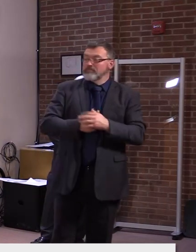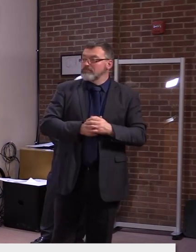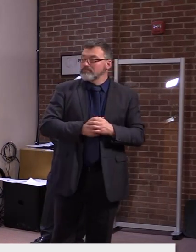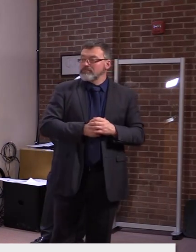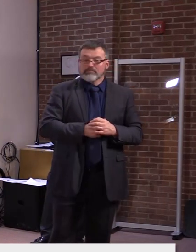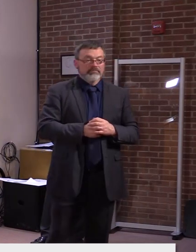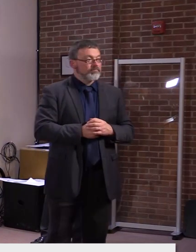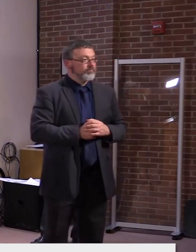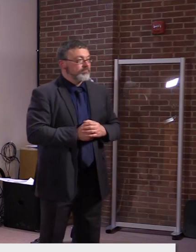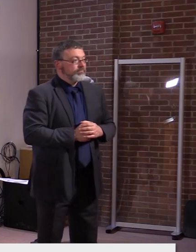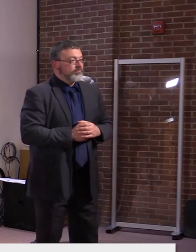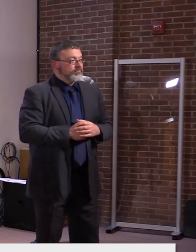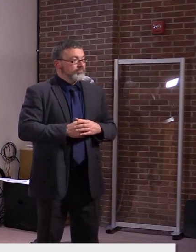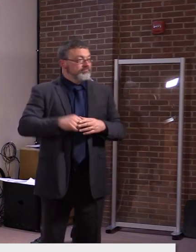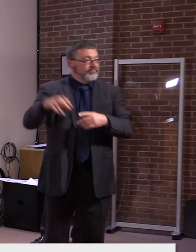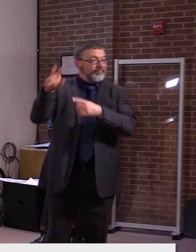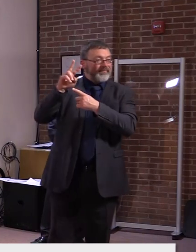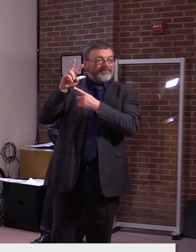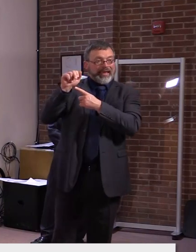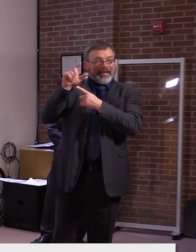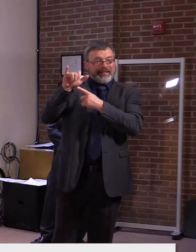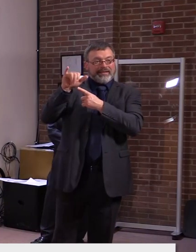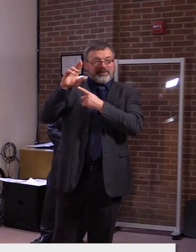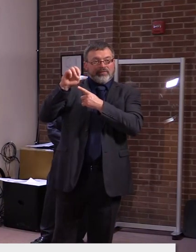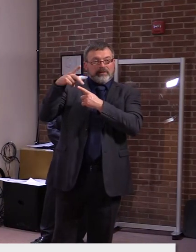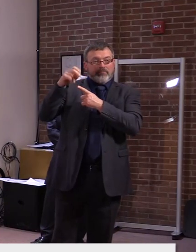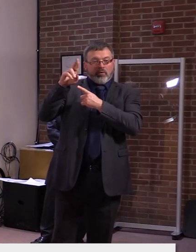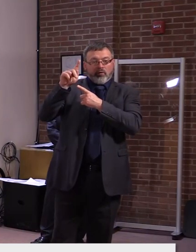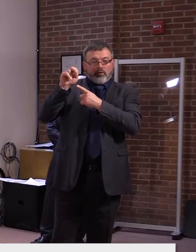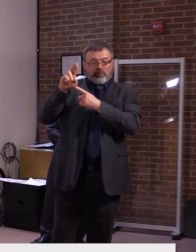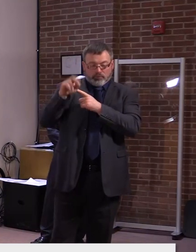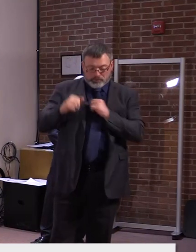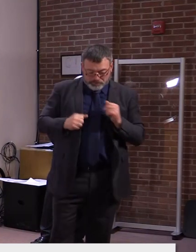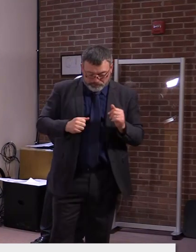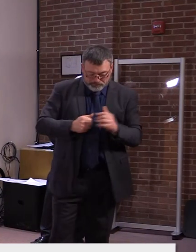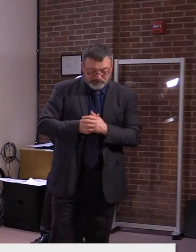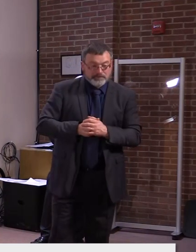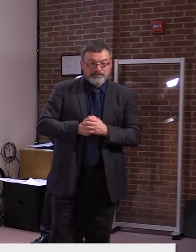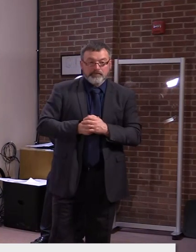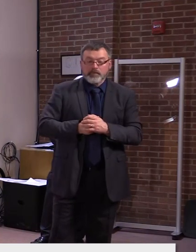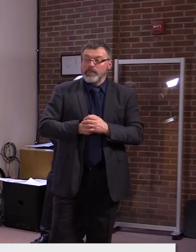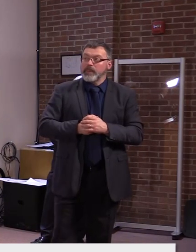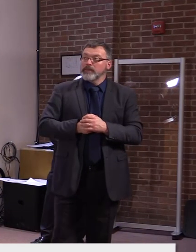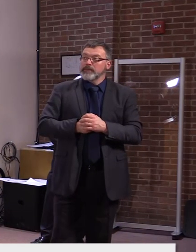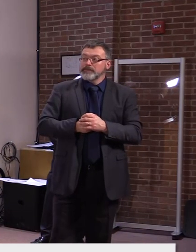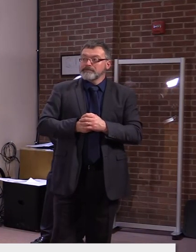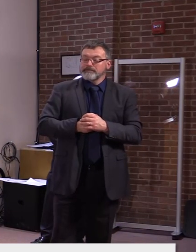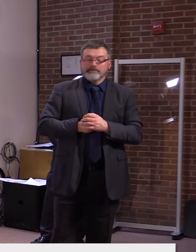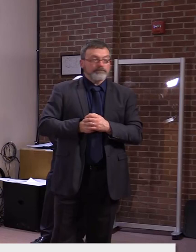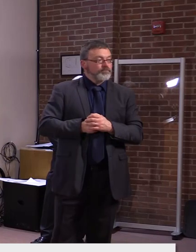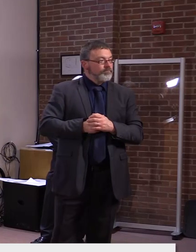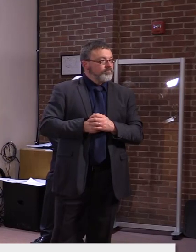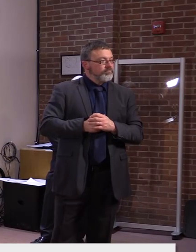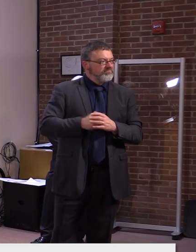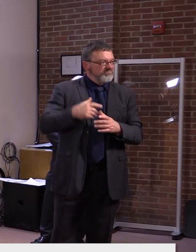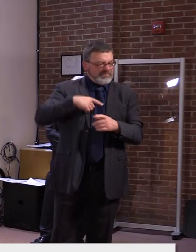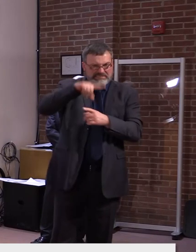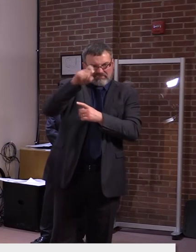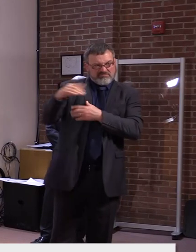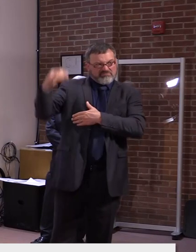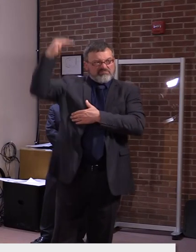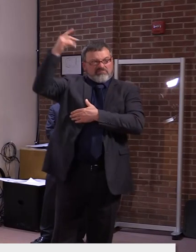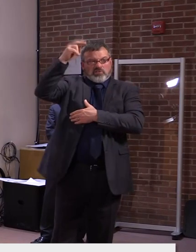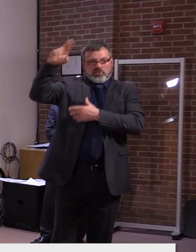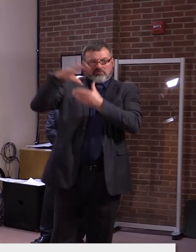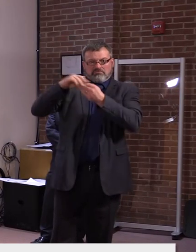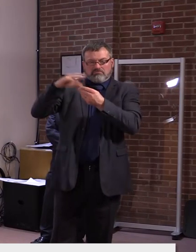Lisa Loomis, The Valley Reporter. Good afternoon. This is probably a question for Dr. Levine. Do you have any data on whether